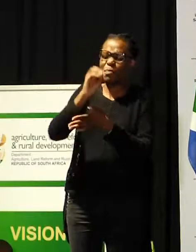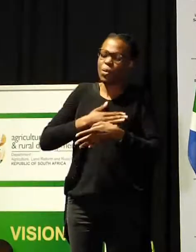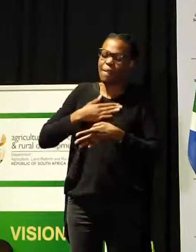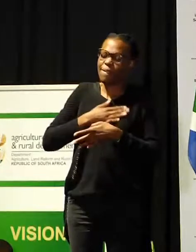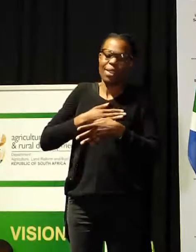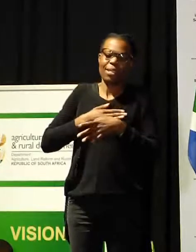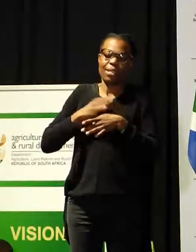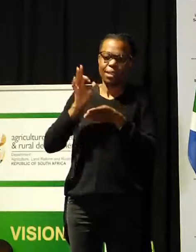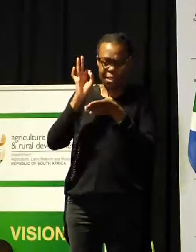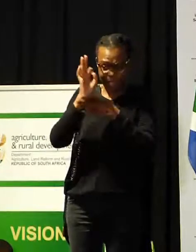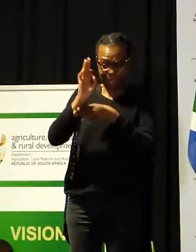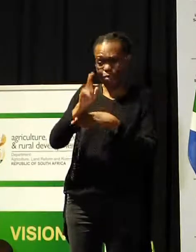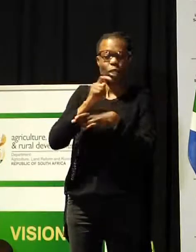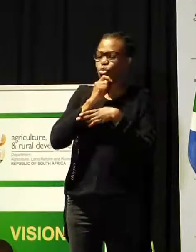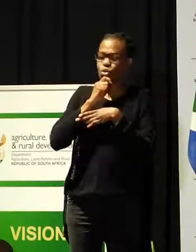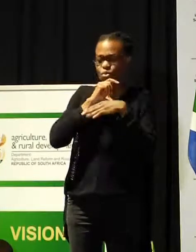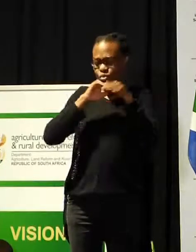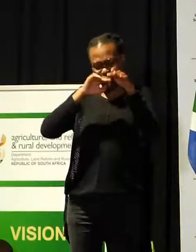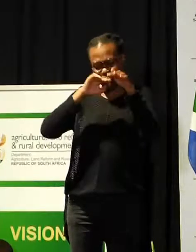than 13%.